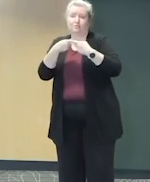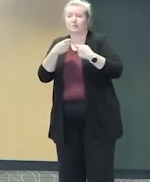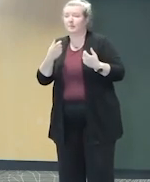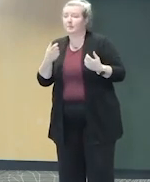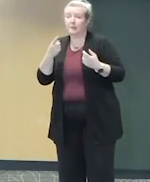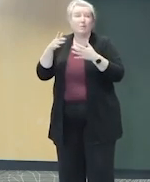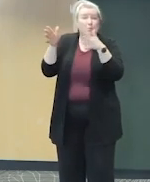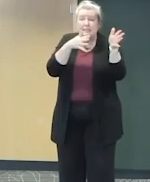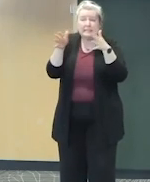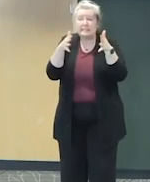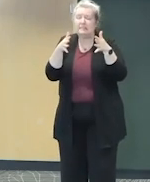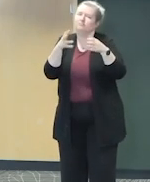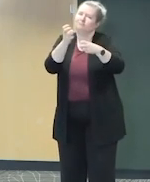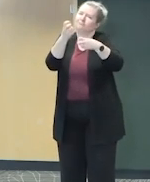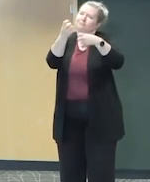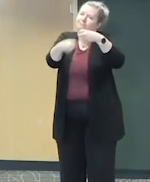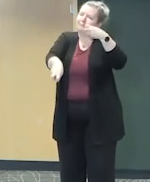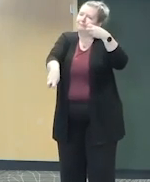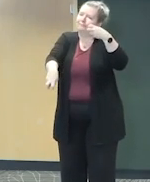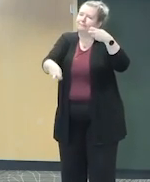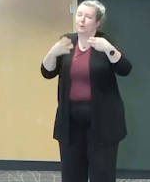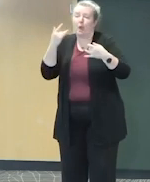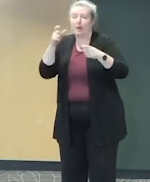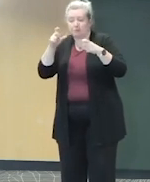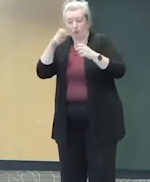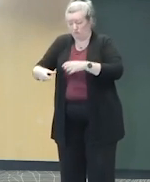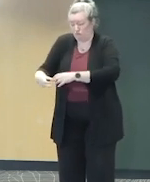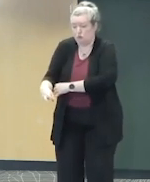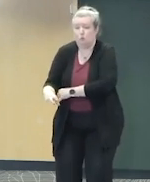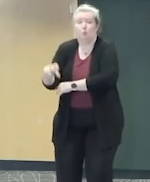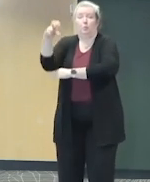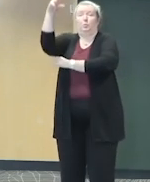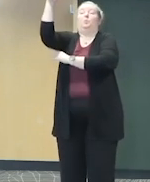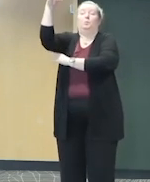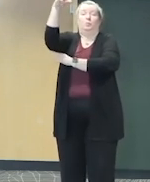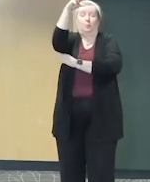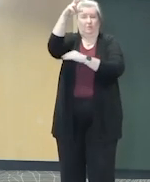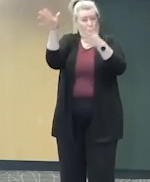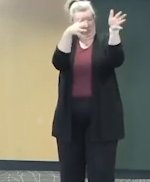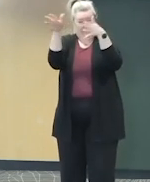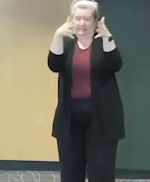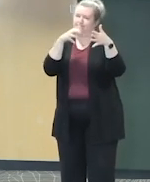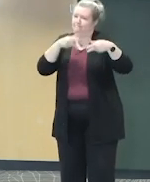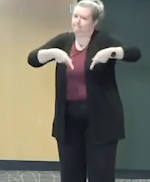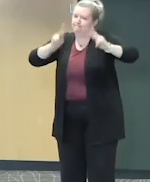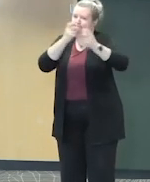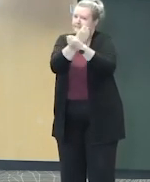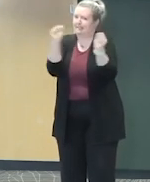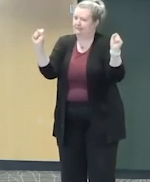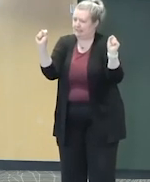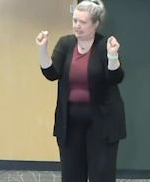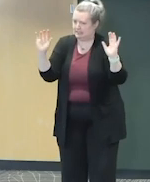utility crews from getting up in a bucket safely. Christine is at the front lines of this, but I've communicated with